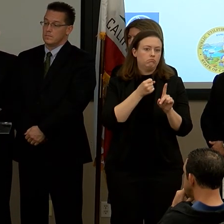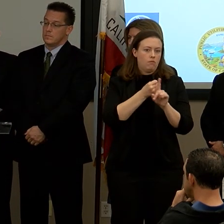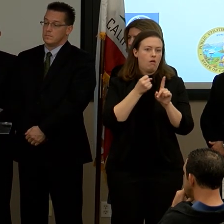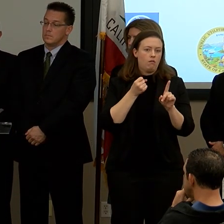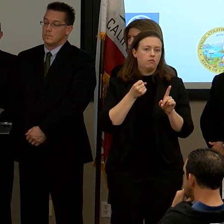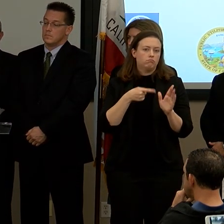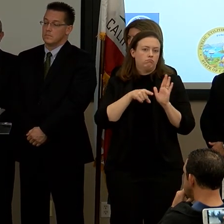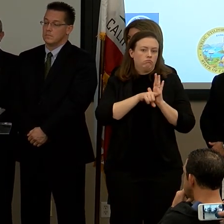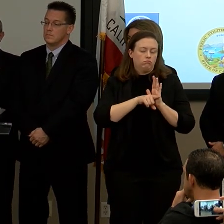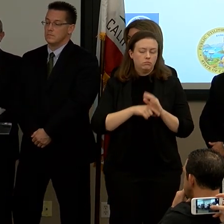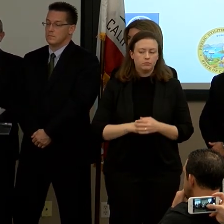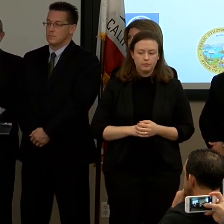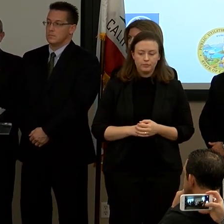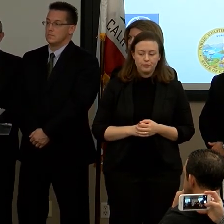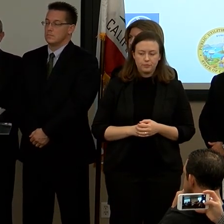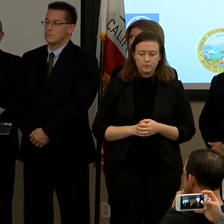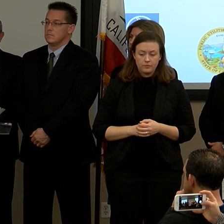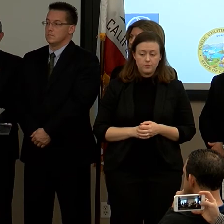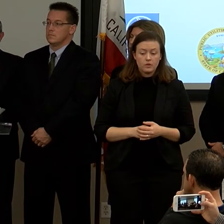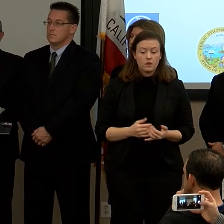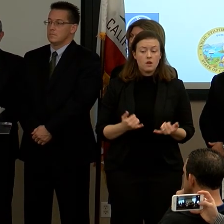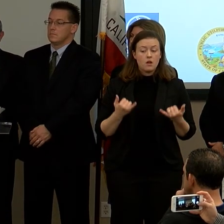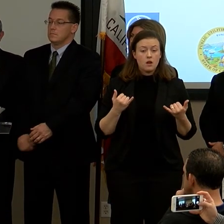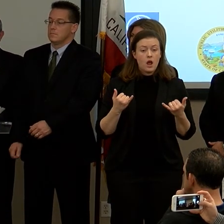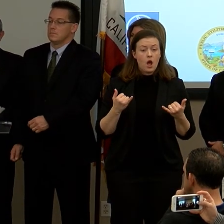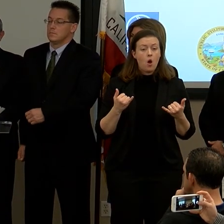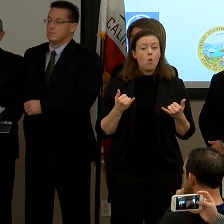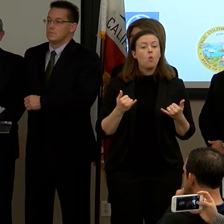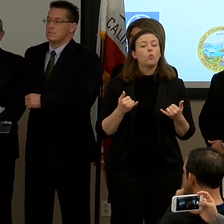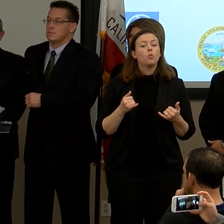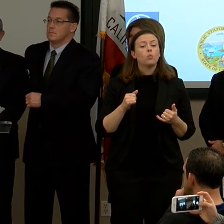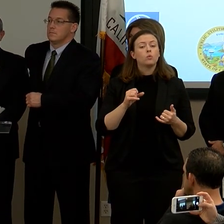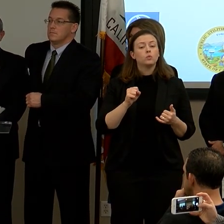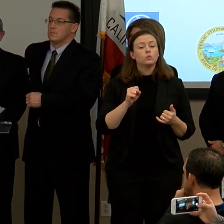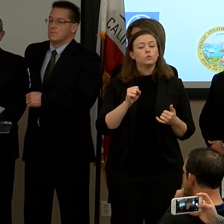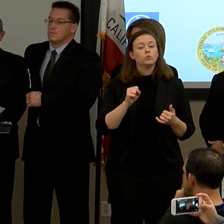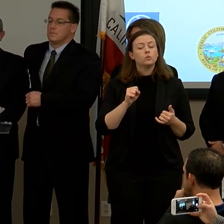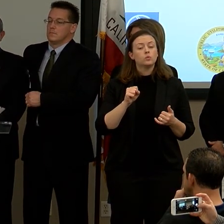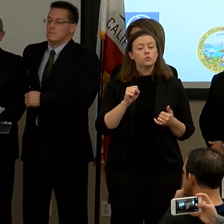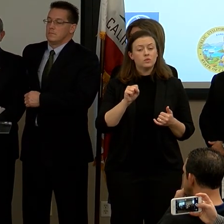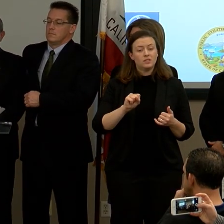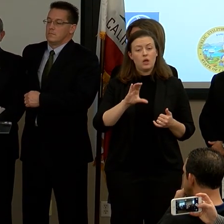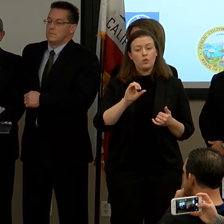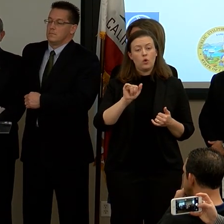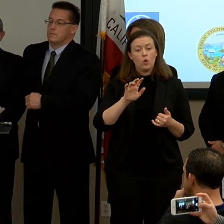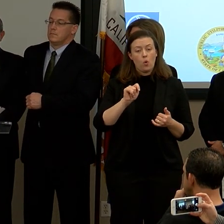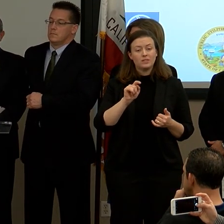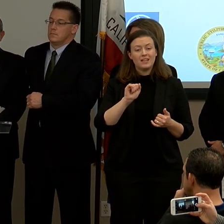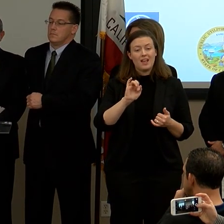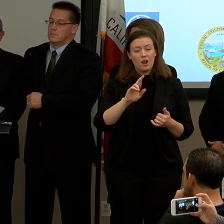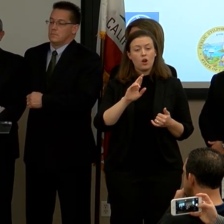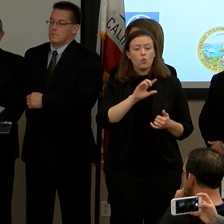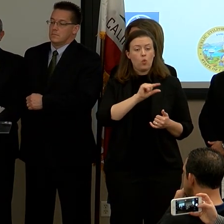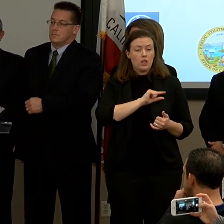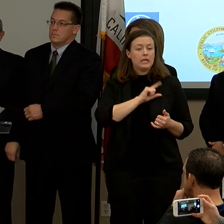think we can say now that with the plan that South Coast Air Quality Management District and the Air Resources Board have in place to